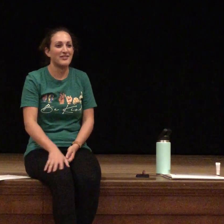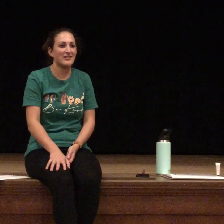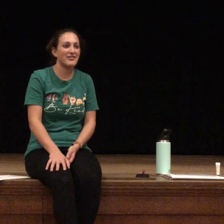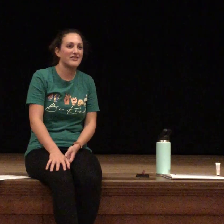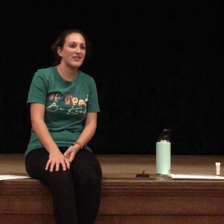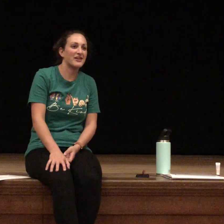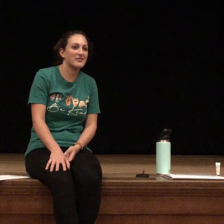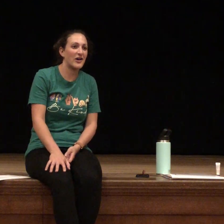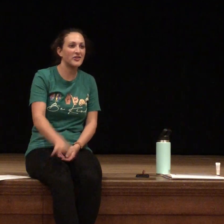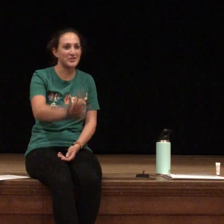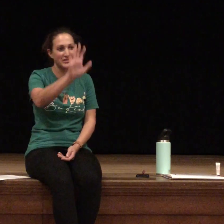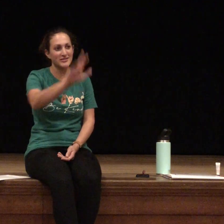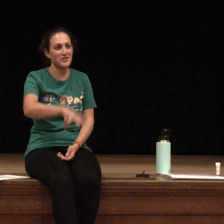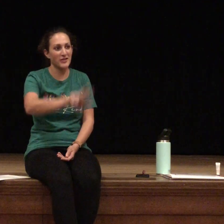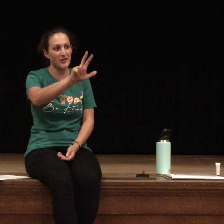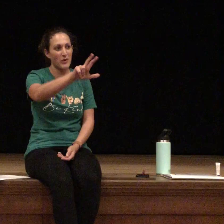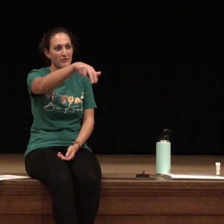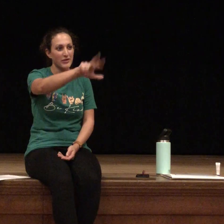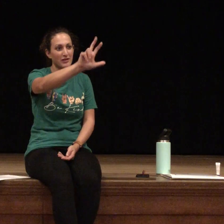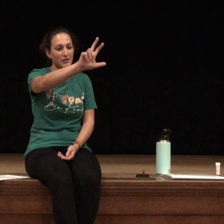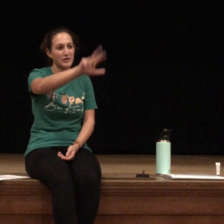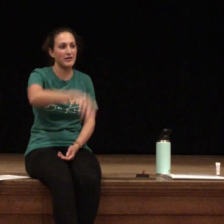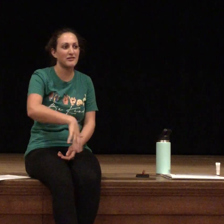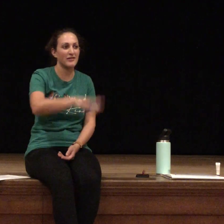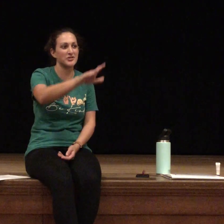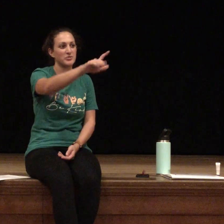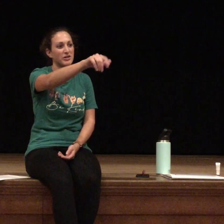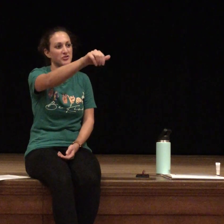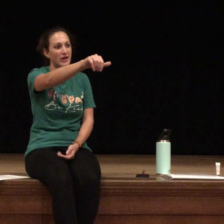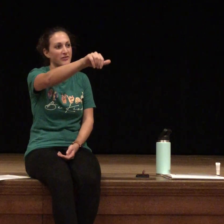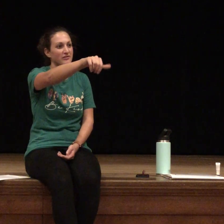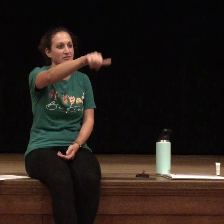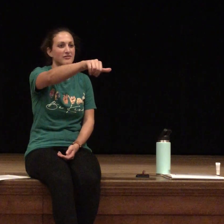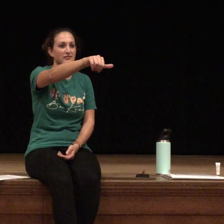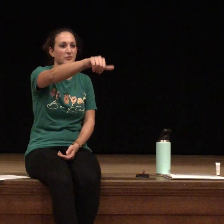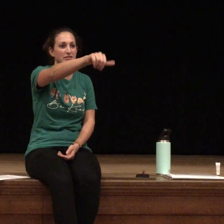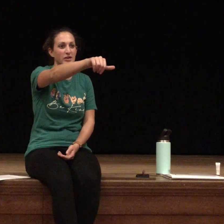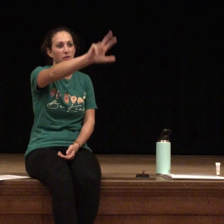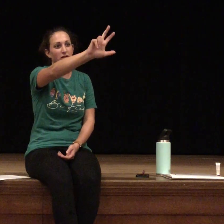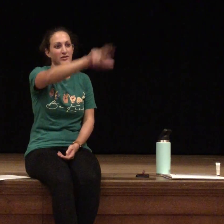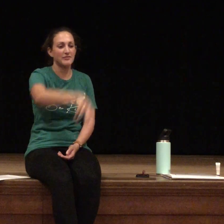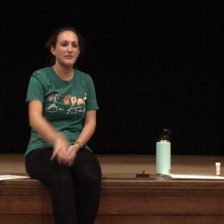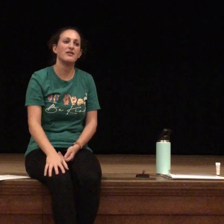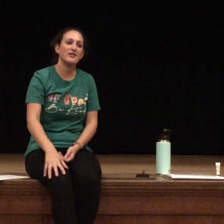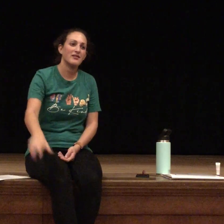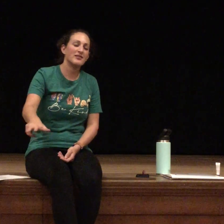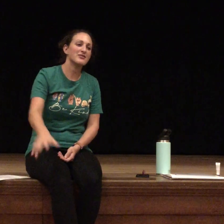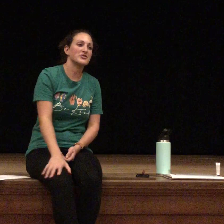Yep. like Wranglers do like a wave with like a 3, and that's just because you're driving with the Yeah, steering Jeep wheel. wave, yeah. Yeah, the motorcycle's